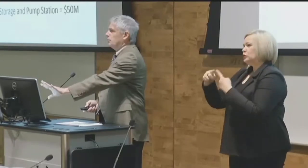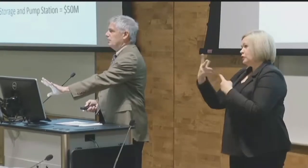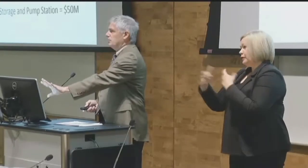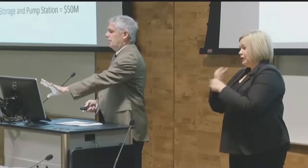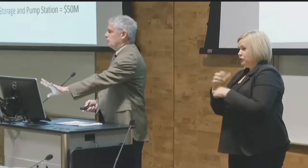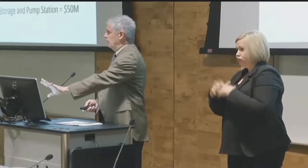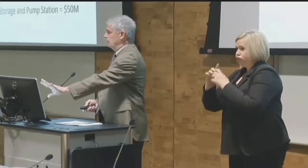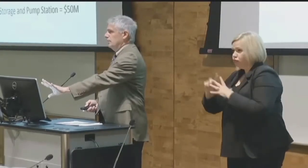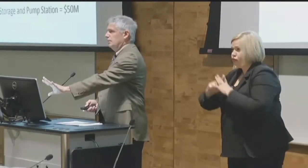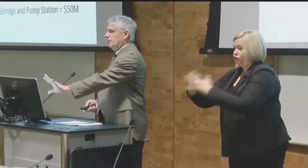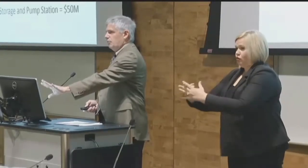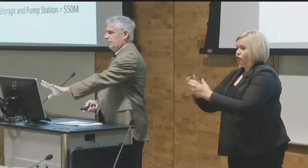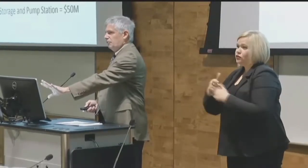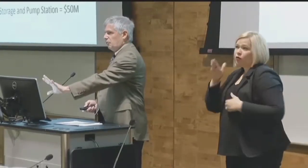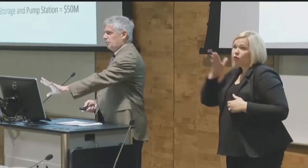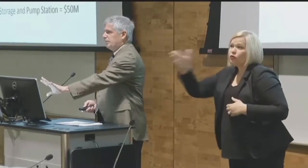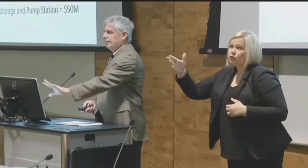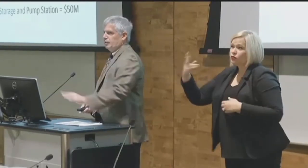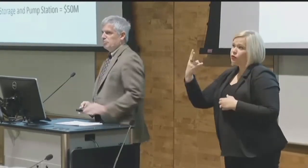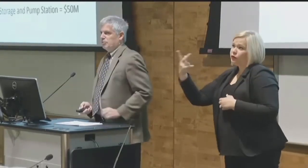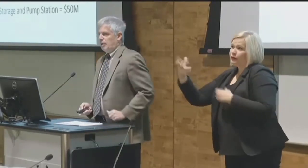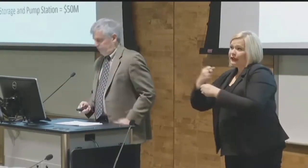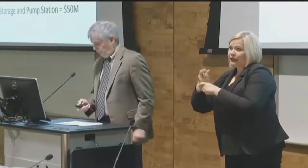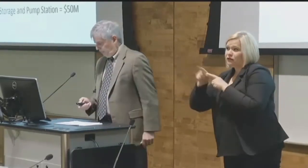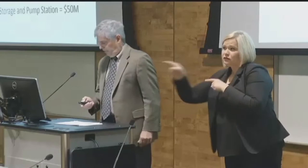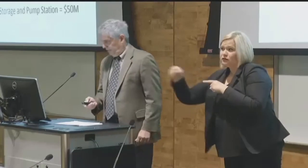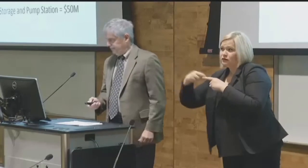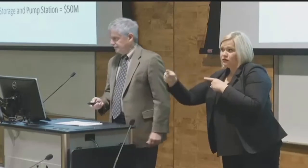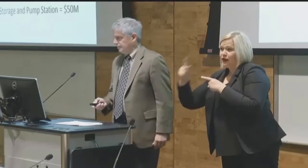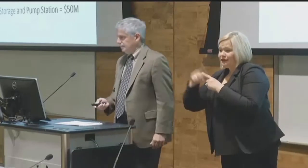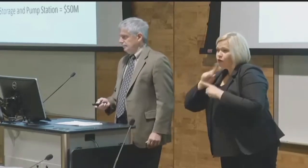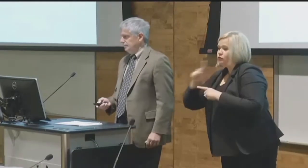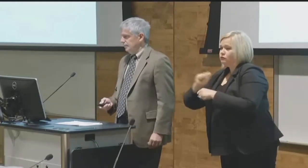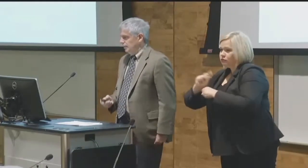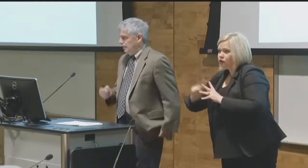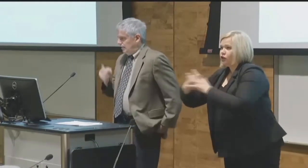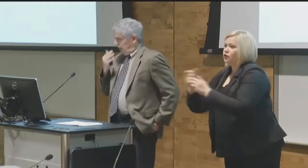we were 3 years down the road from this, so we would need an interim supply for the city.